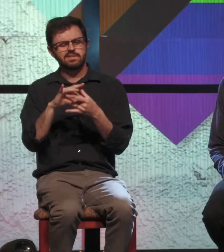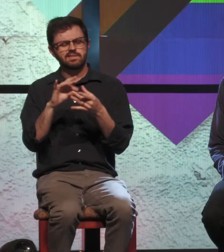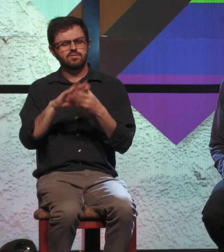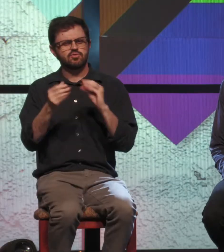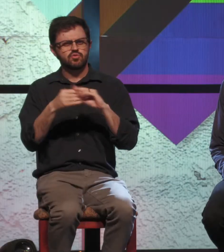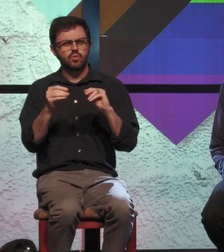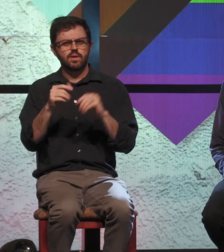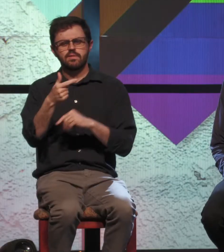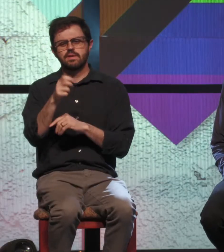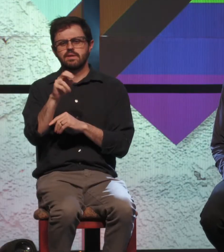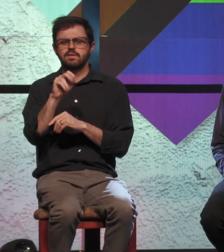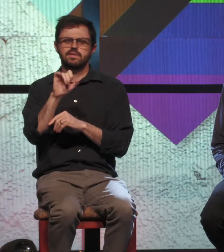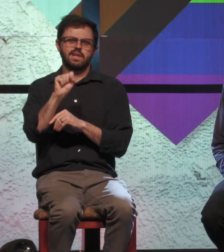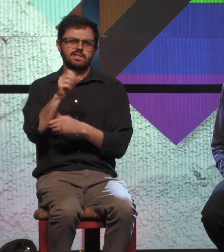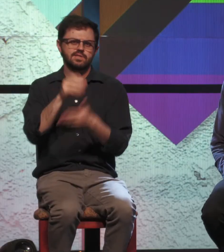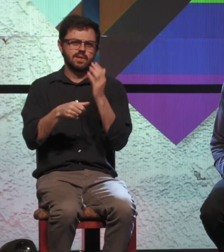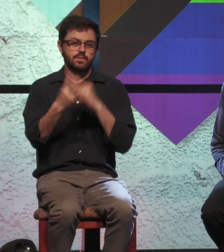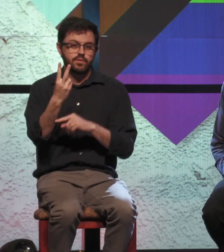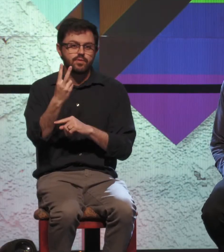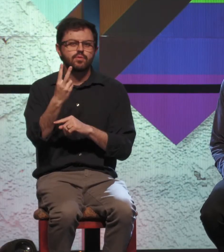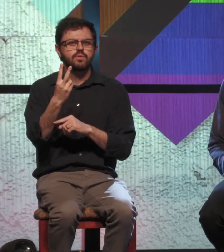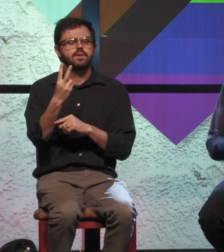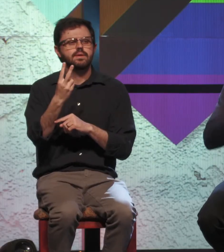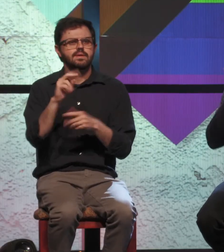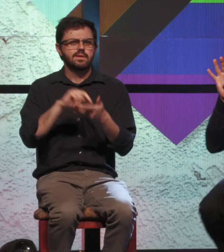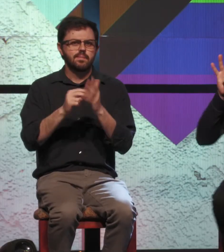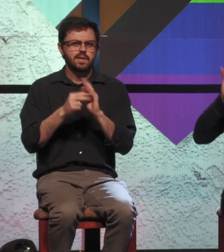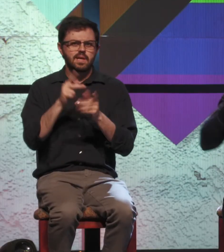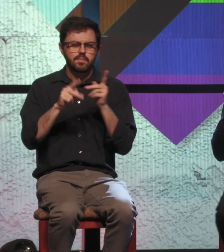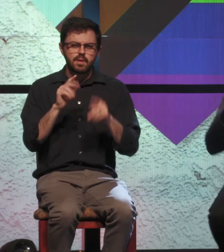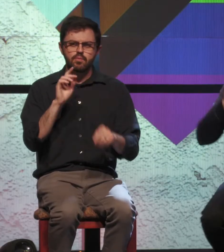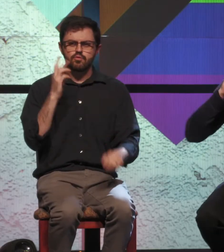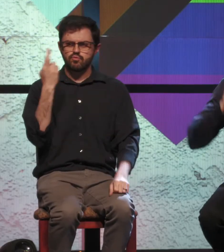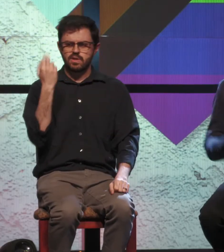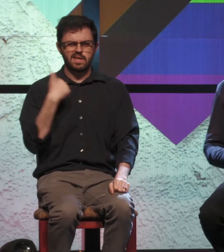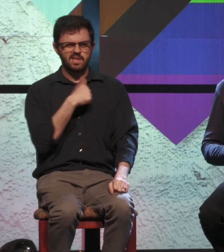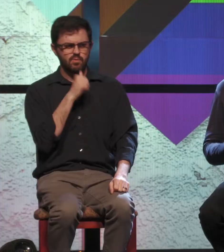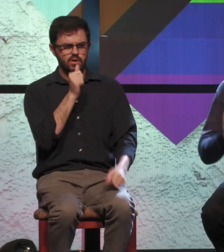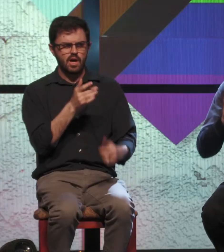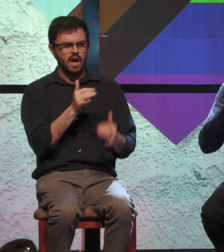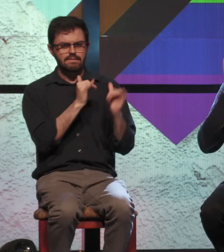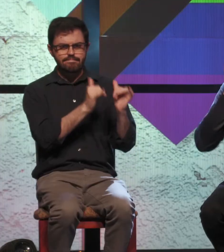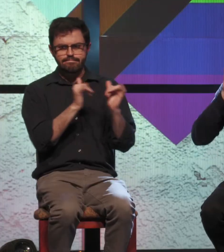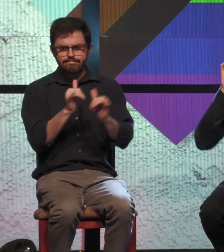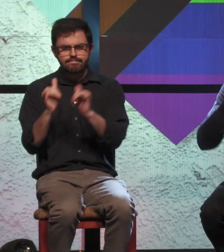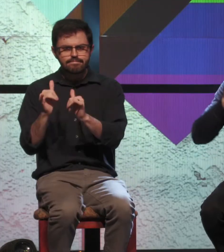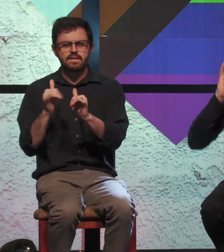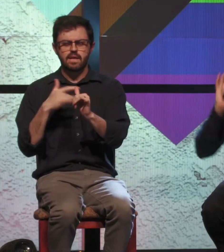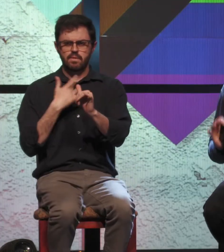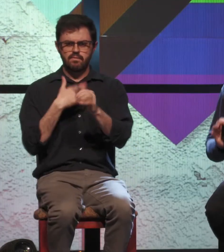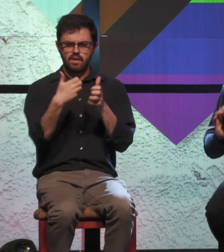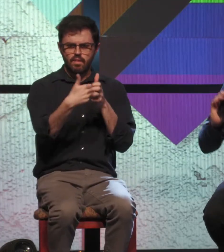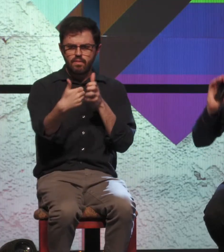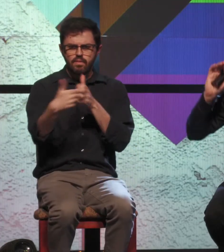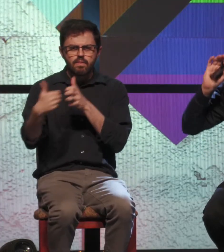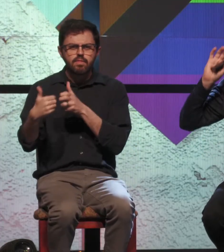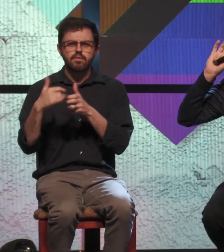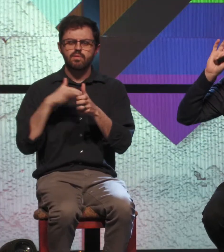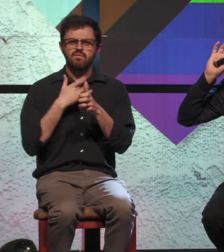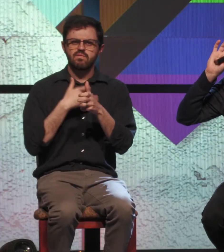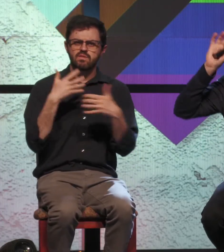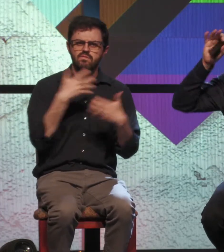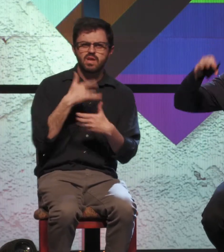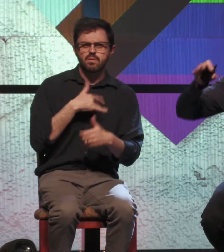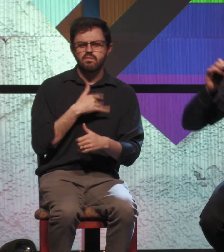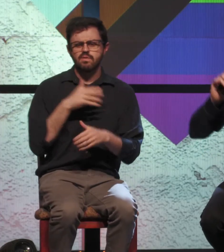find ourselves recognizing that we're different than one another. And we other each other, and we feel separated, and we have fear, anxiety, guilt. And we said